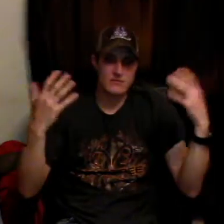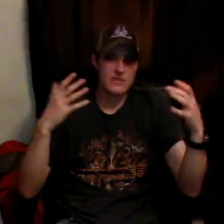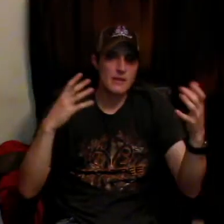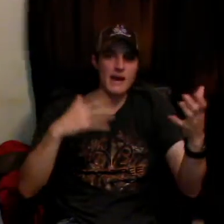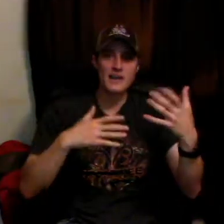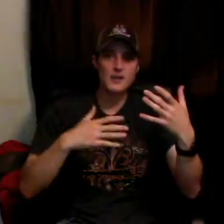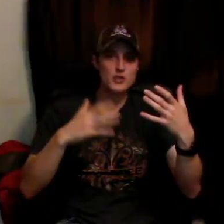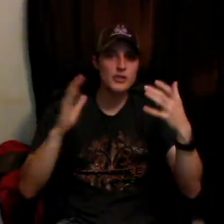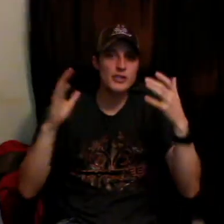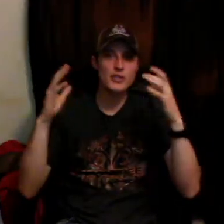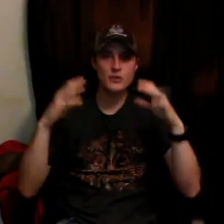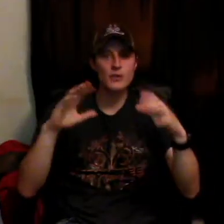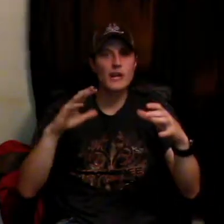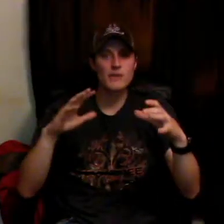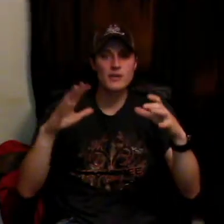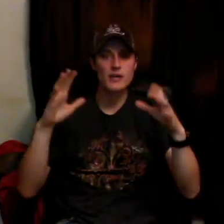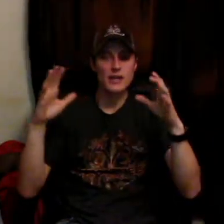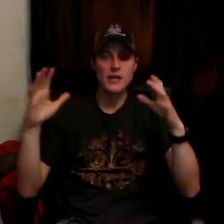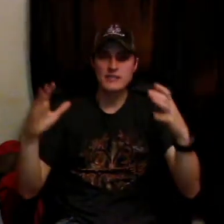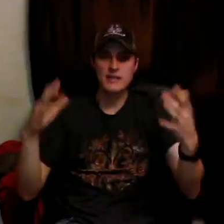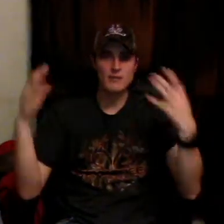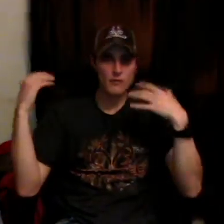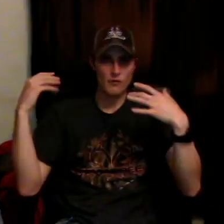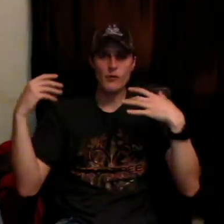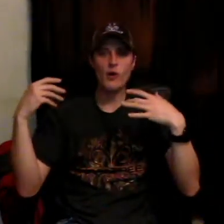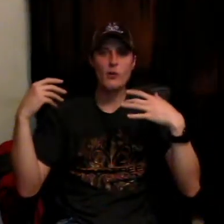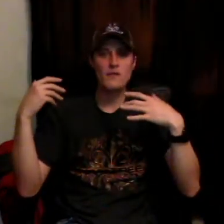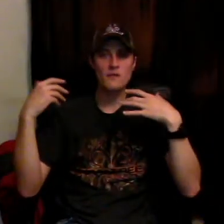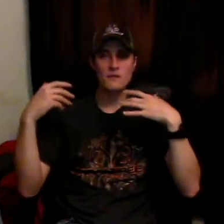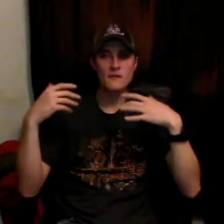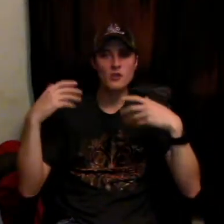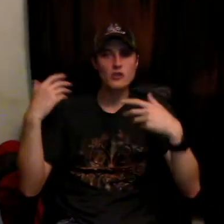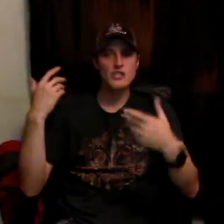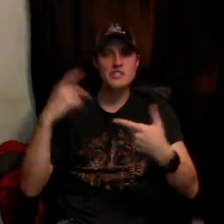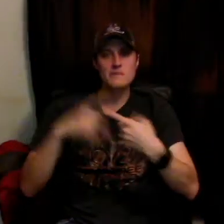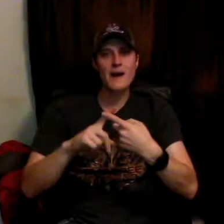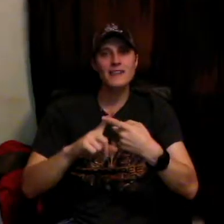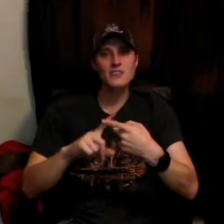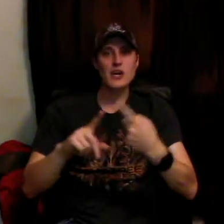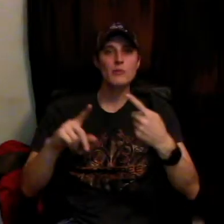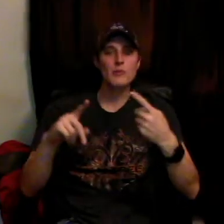get behind a tree, do whatever, sit far away from a field, get your spotting scope,